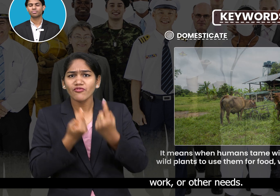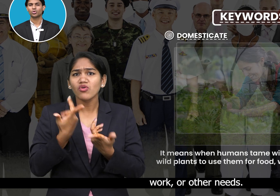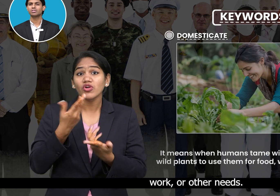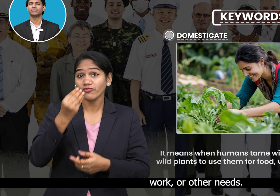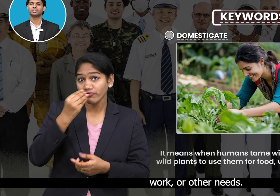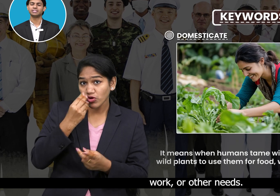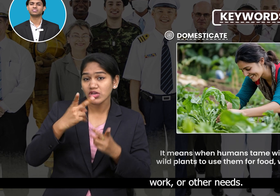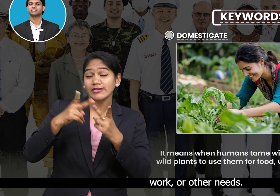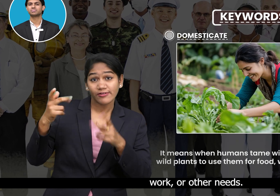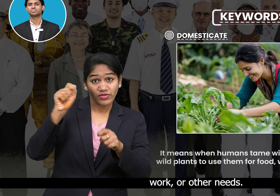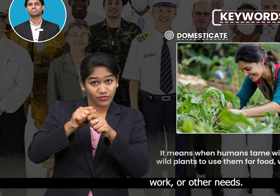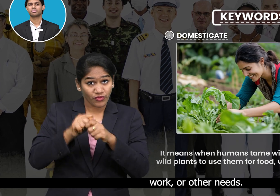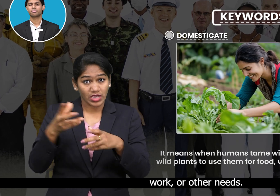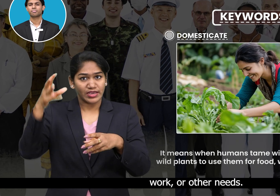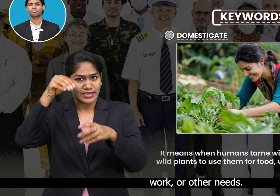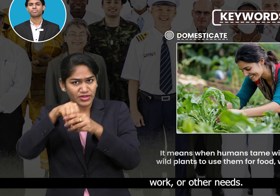work, or other needs.